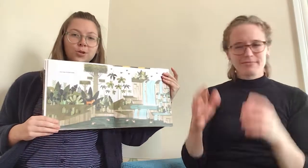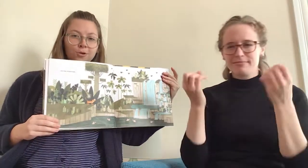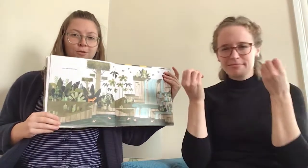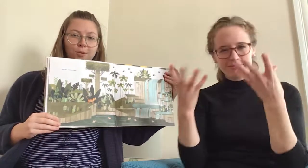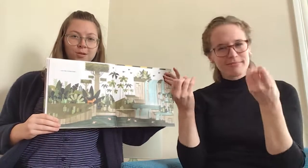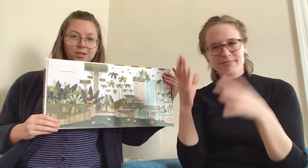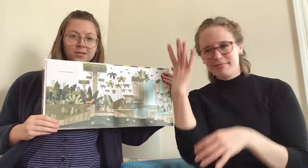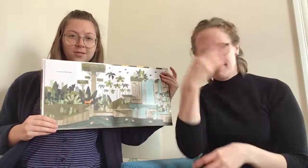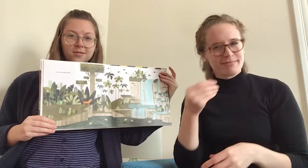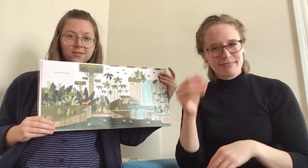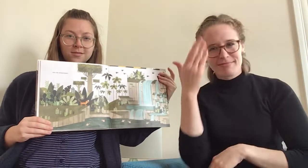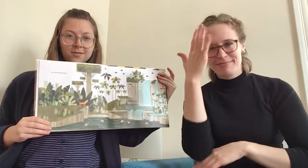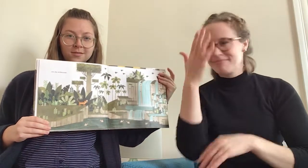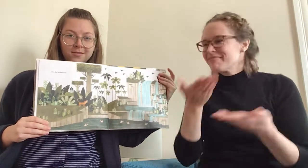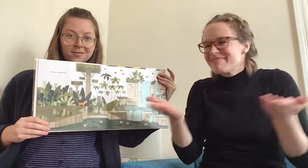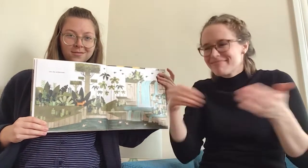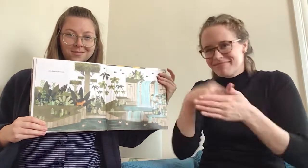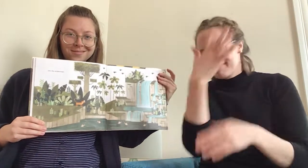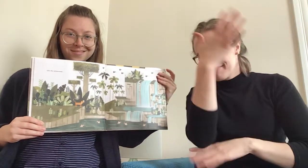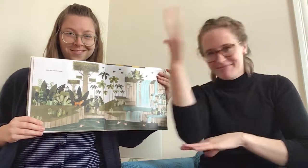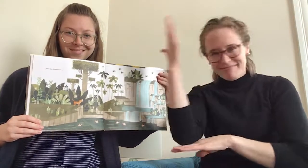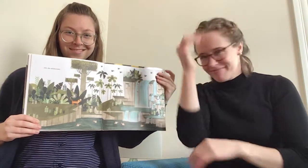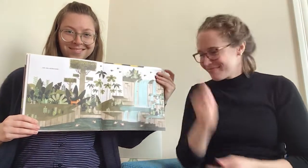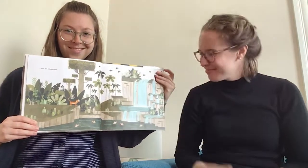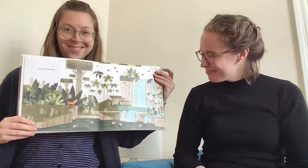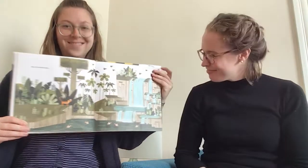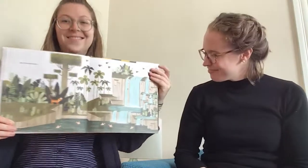Such beautiful wilderness.